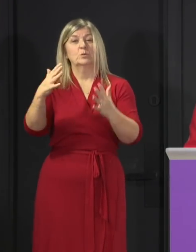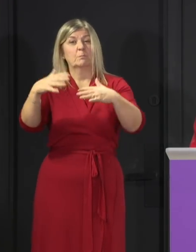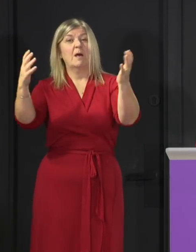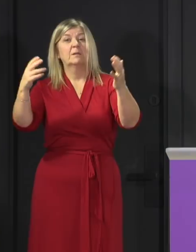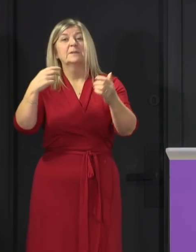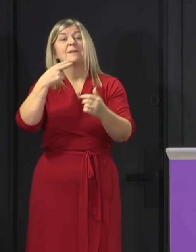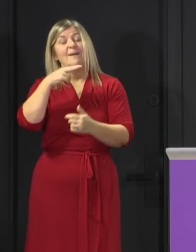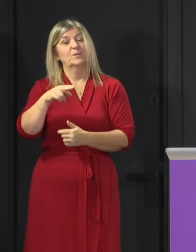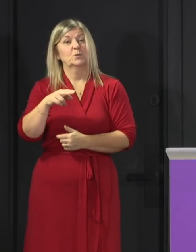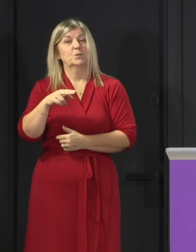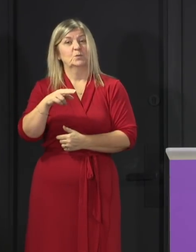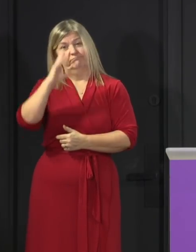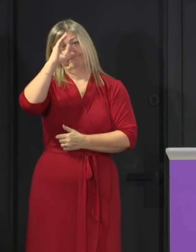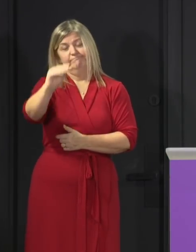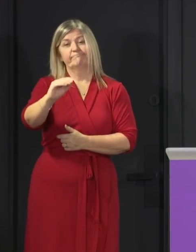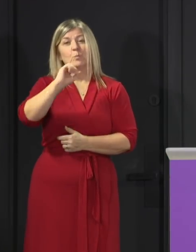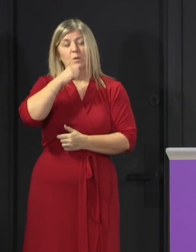Herald.